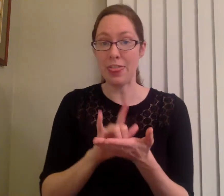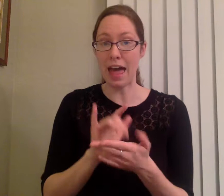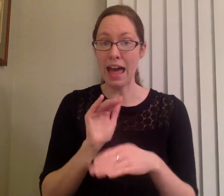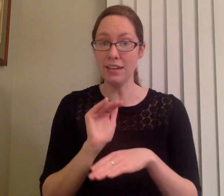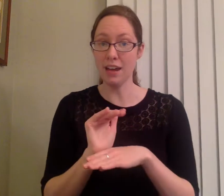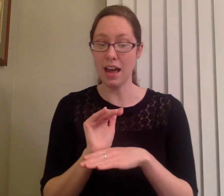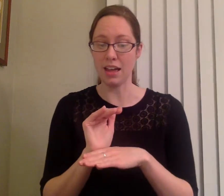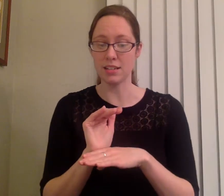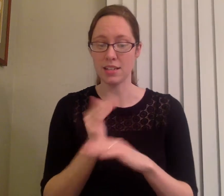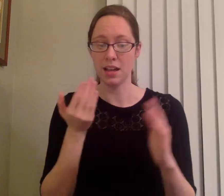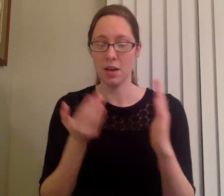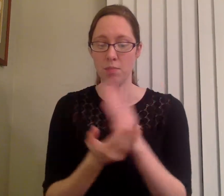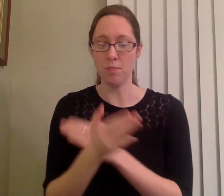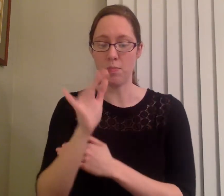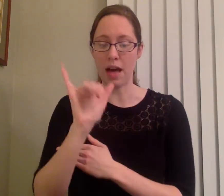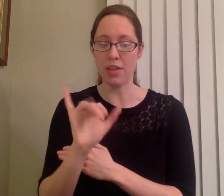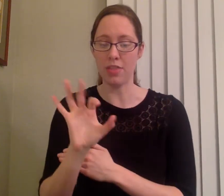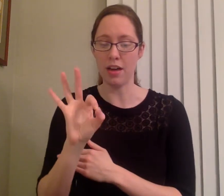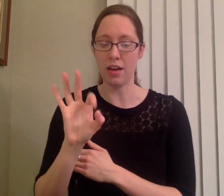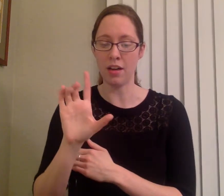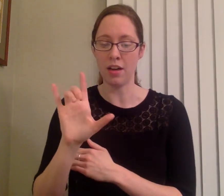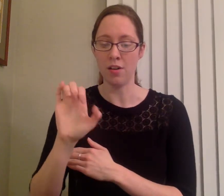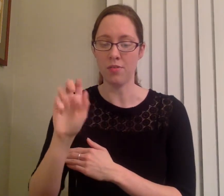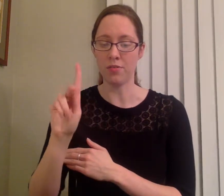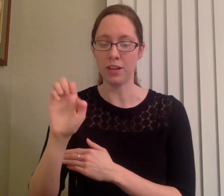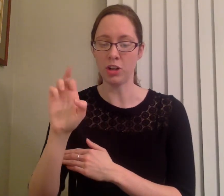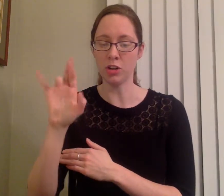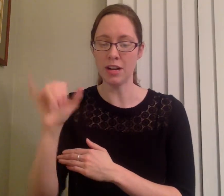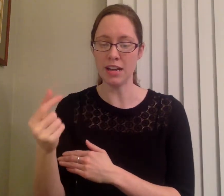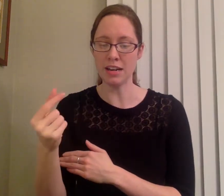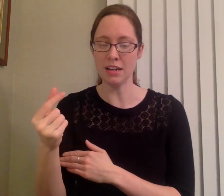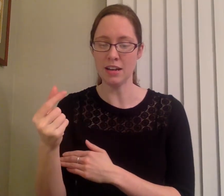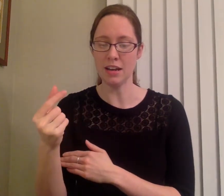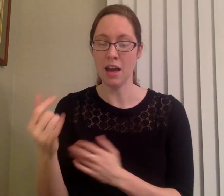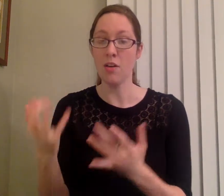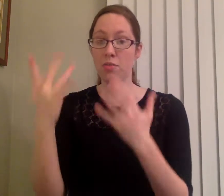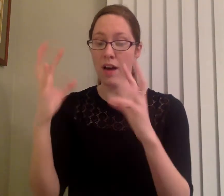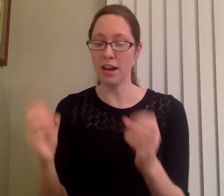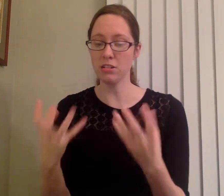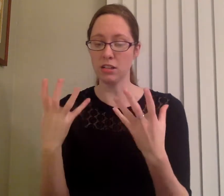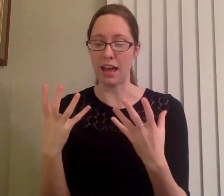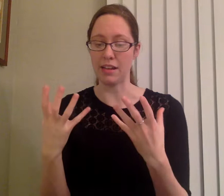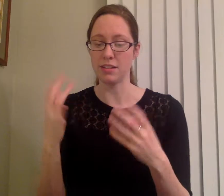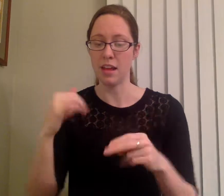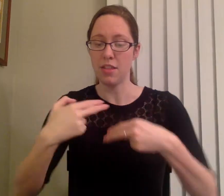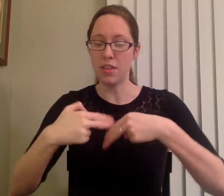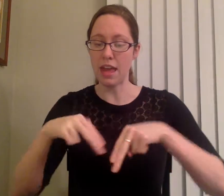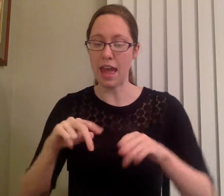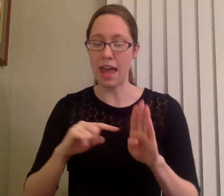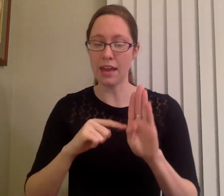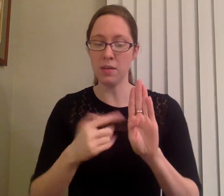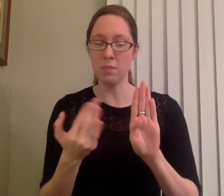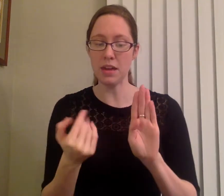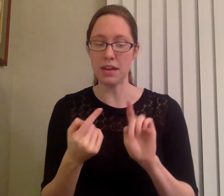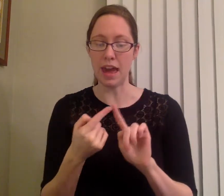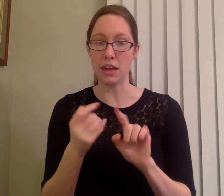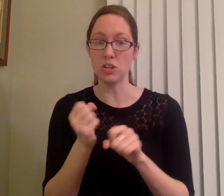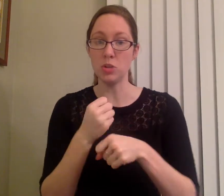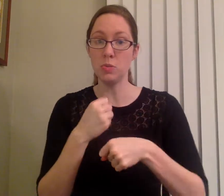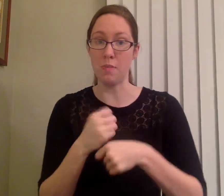That night, by the flickering firelight, the egg began to